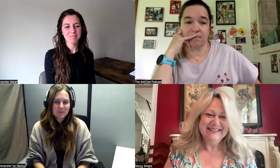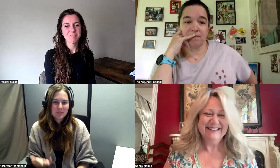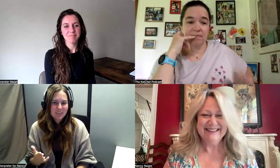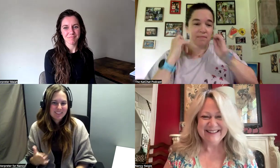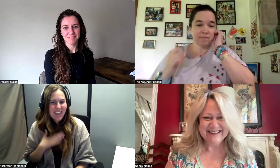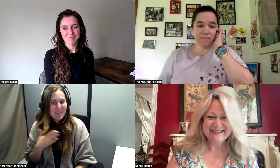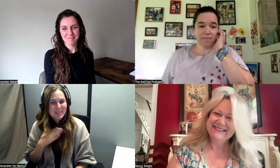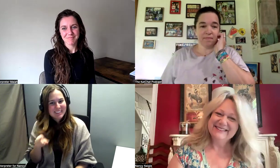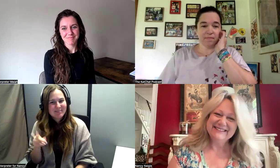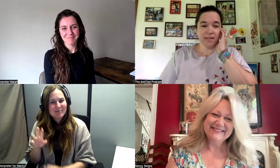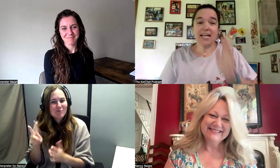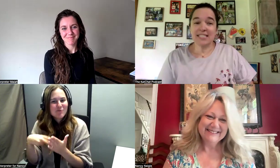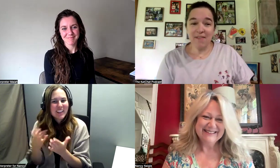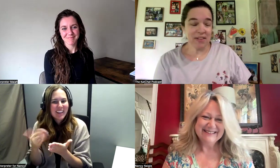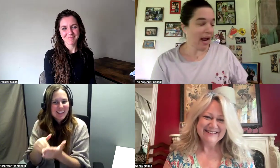again.